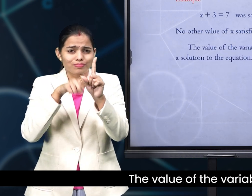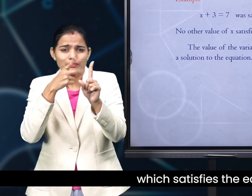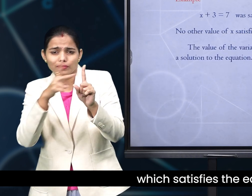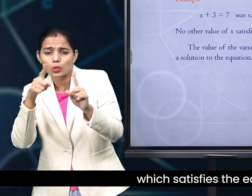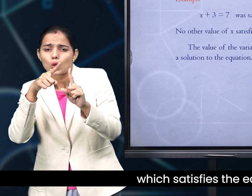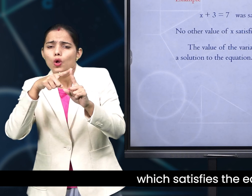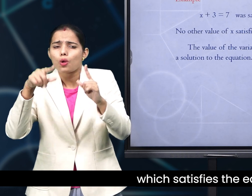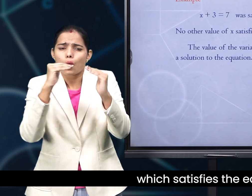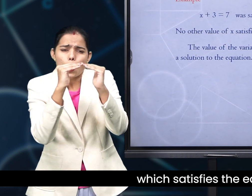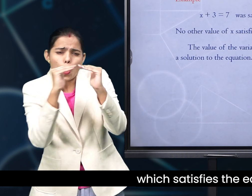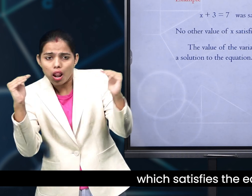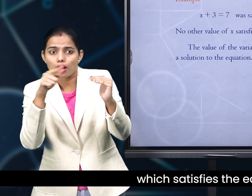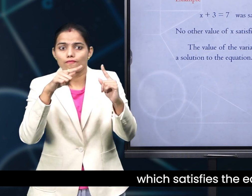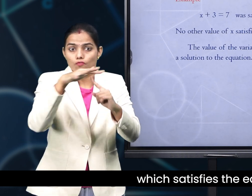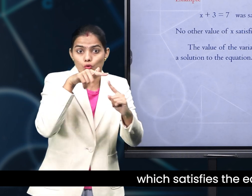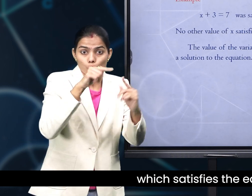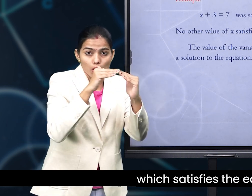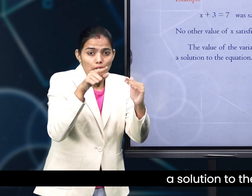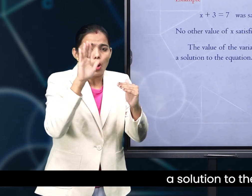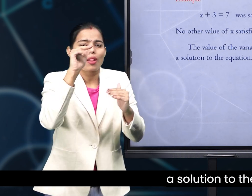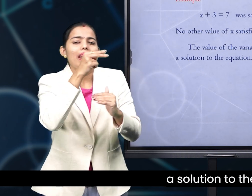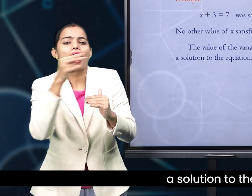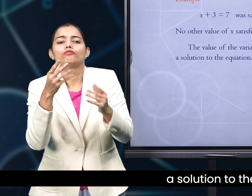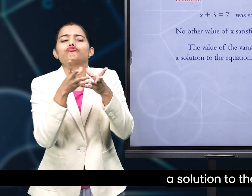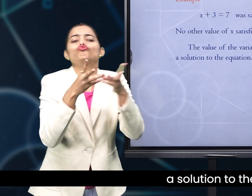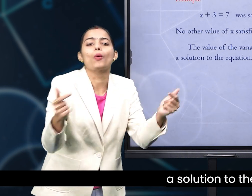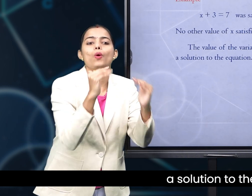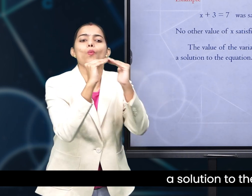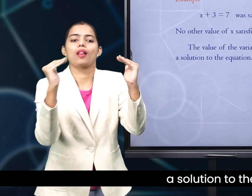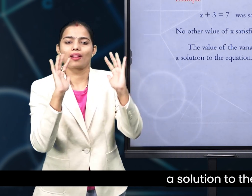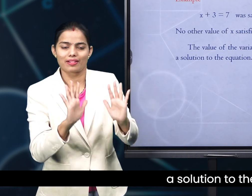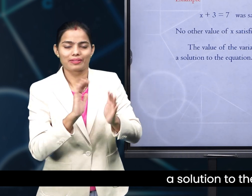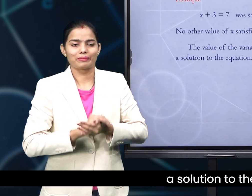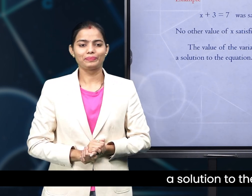which satisfies the equation is called a solution to the equation. Or,